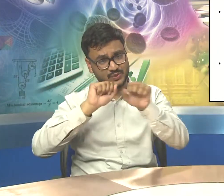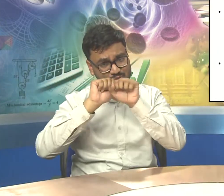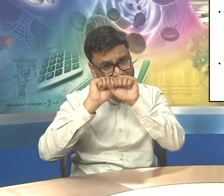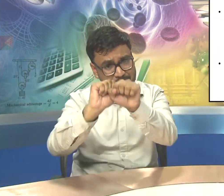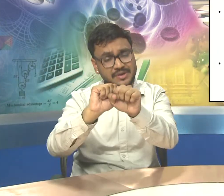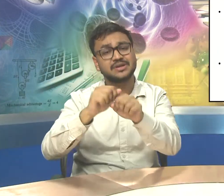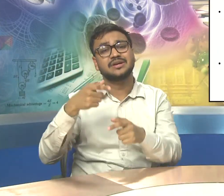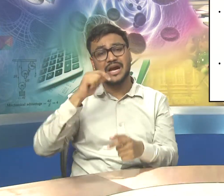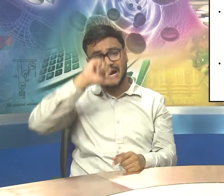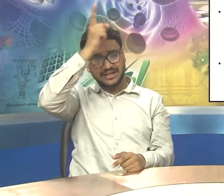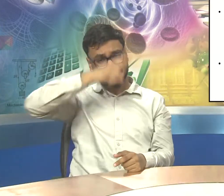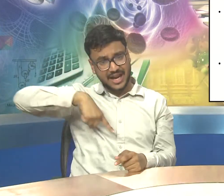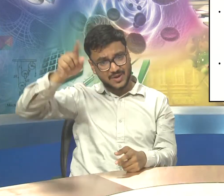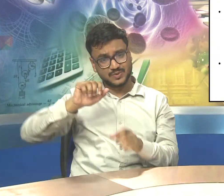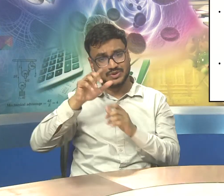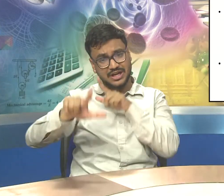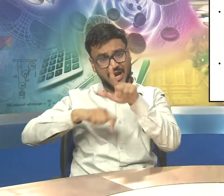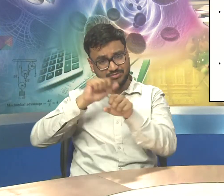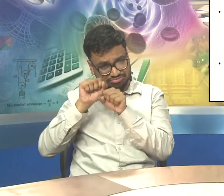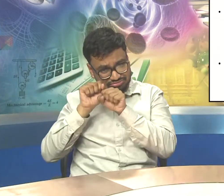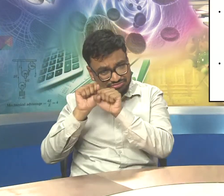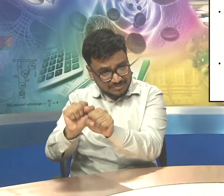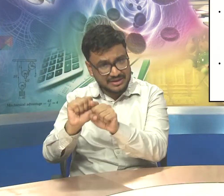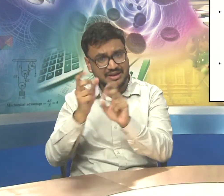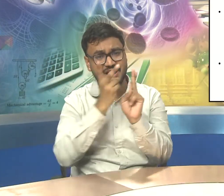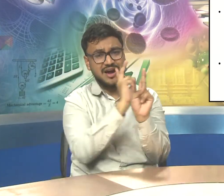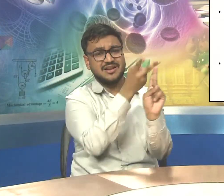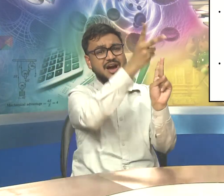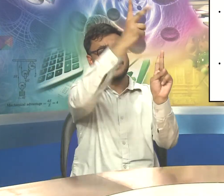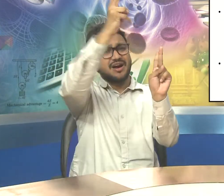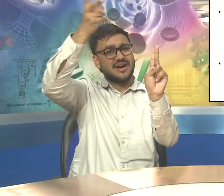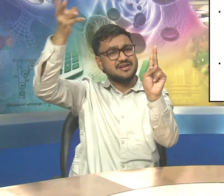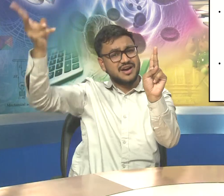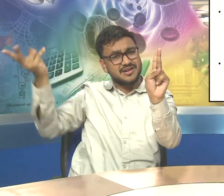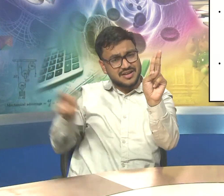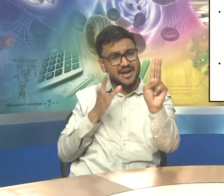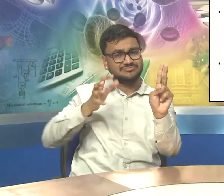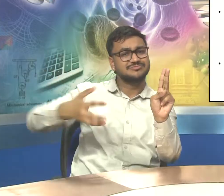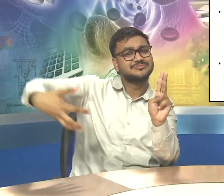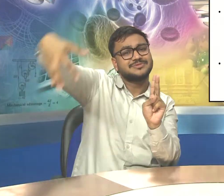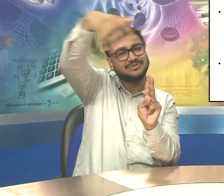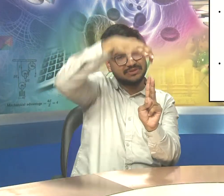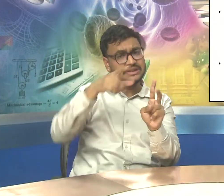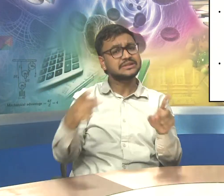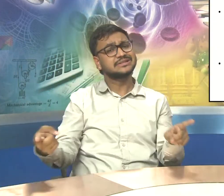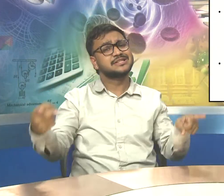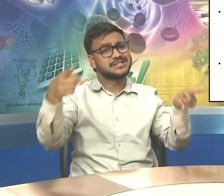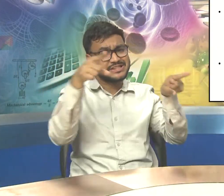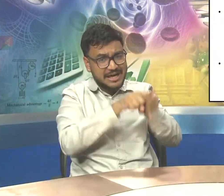For example, China has their own sign language, India has their own sign